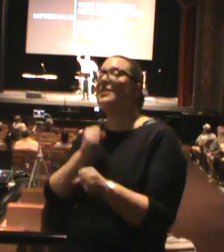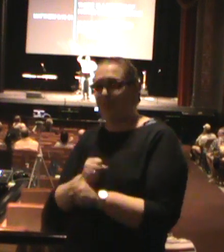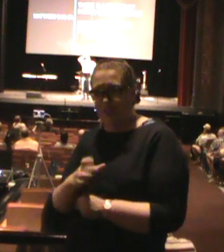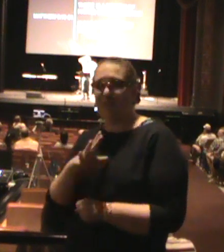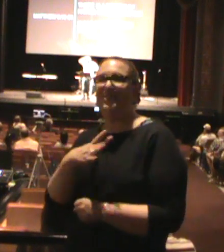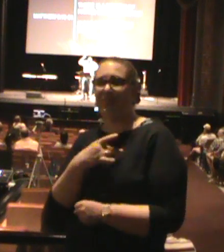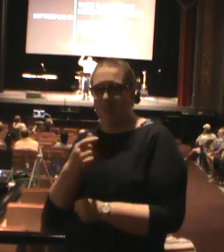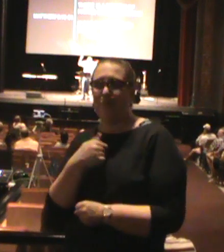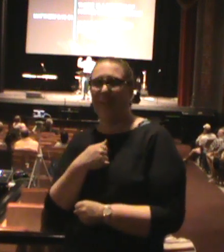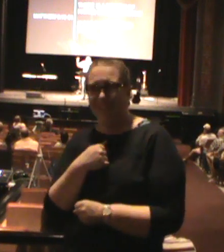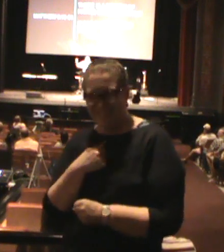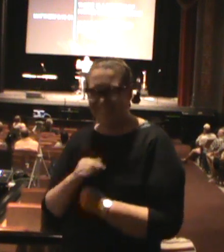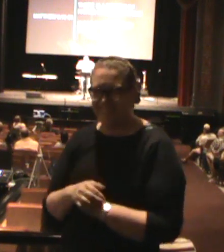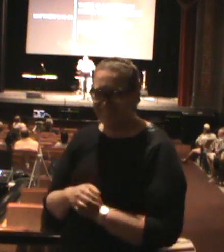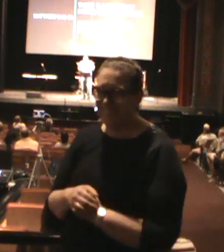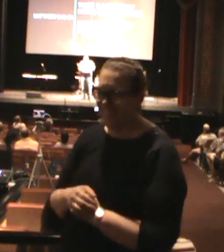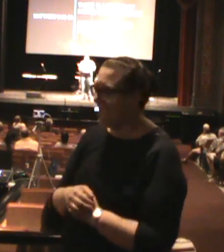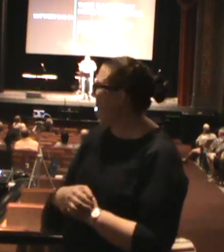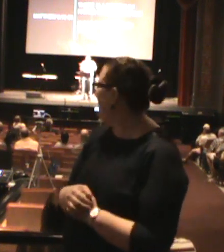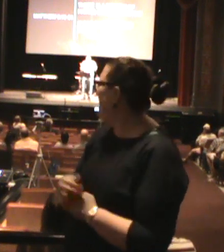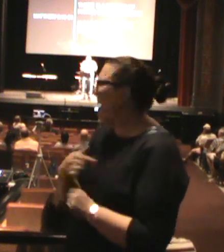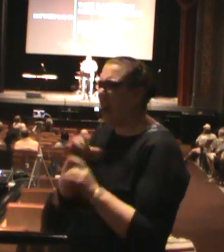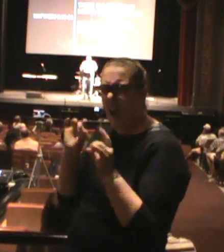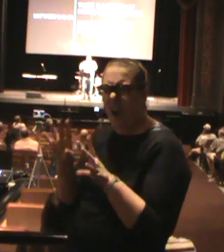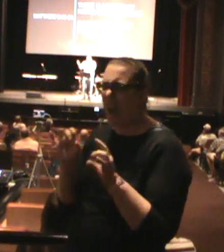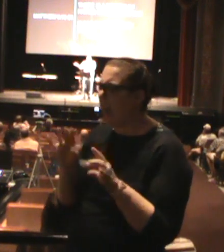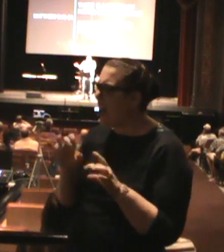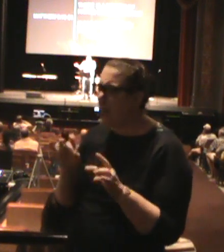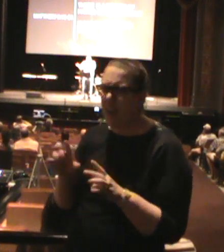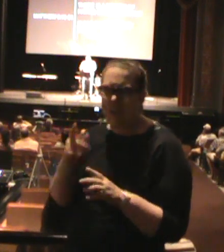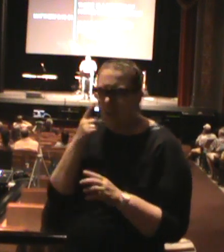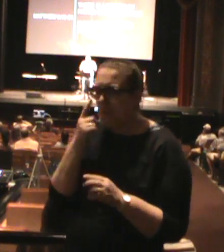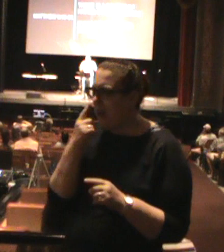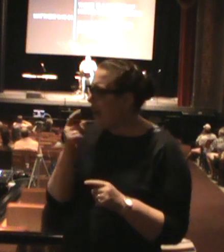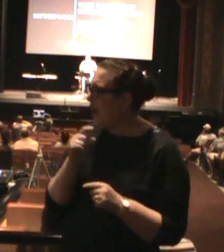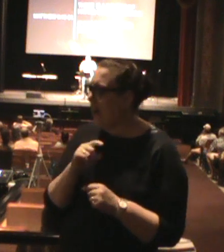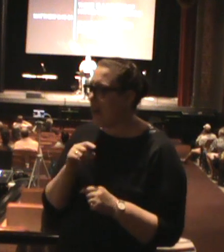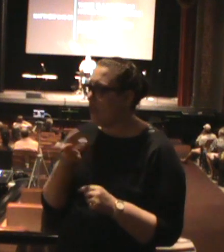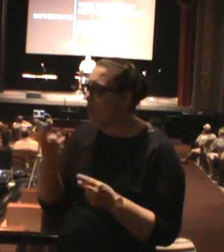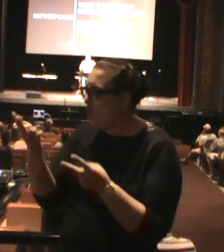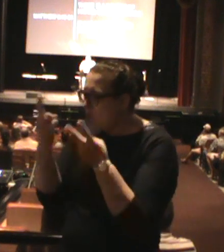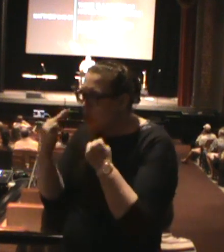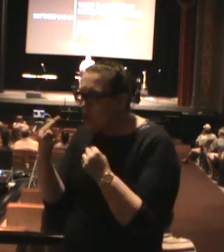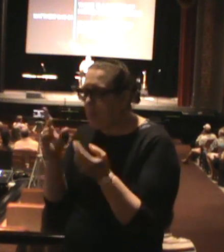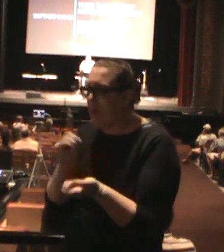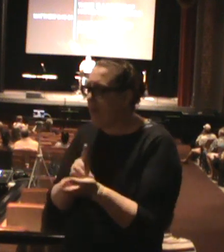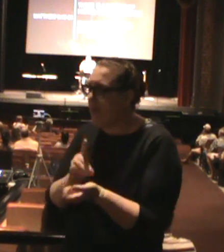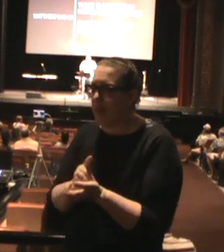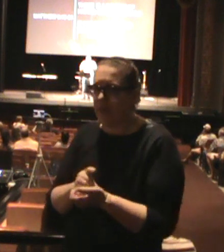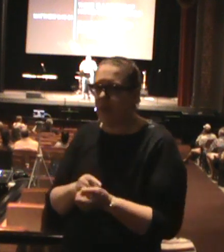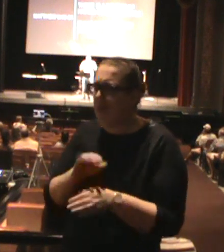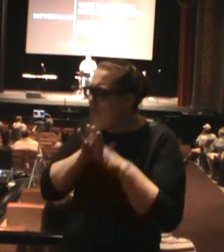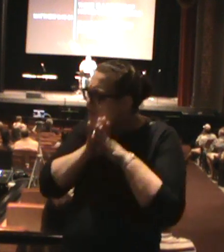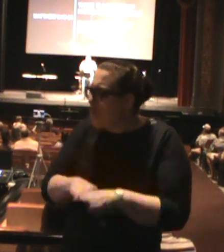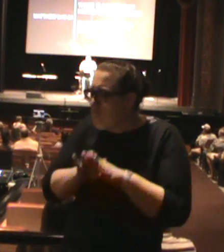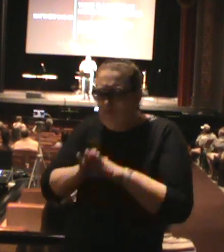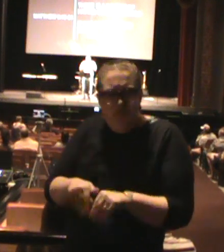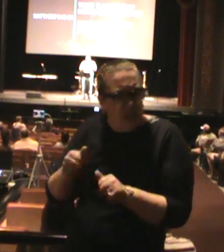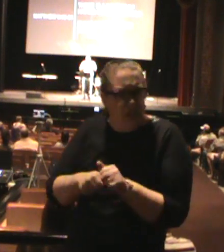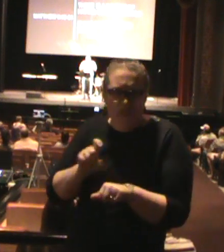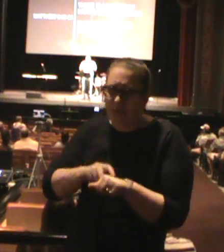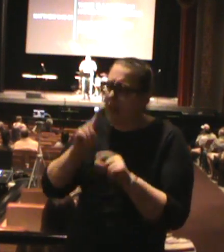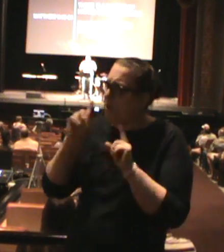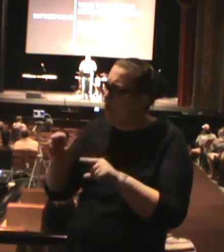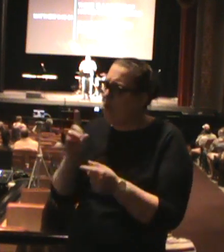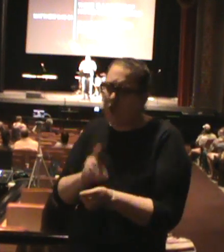right? Fair enough, all right? So, okay. I hate getting my eye checks. It goes to the next thing. I get anxiety going to any doctor. Like, they're going to tell me what's wrong. I can't deal